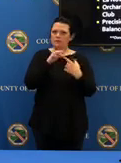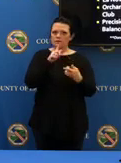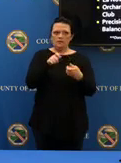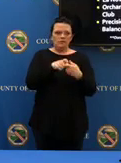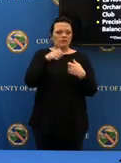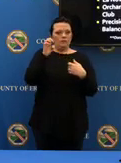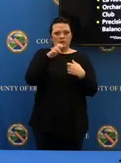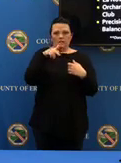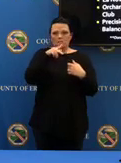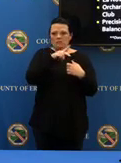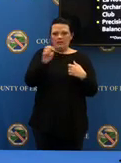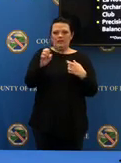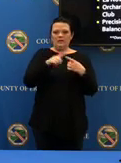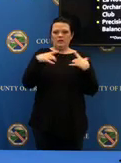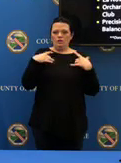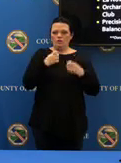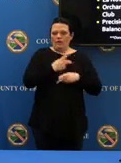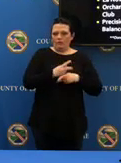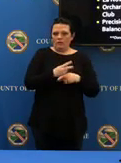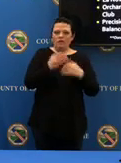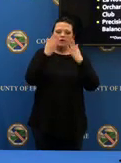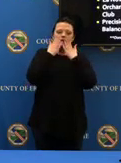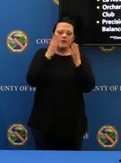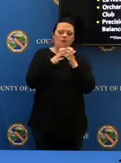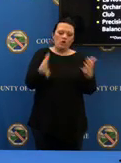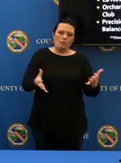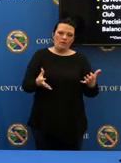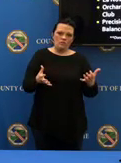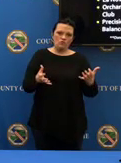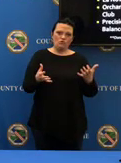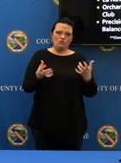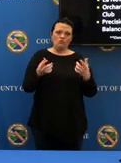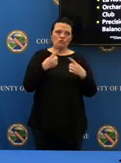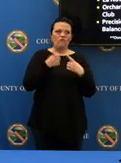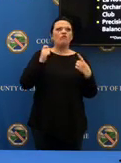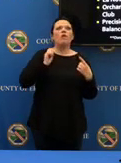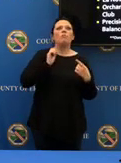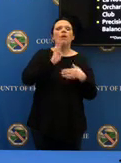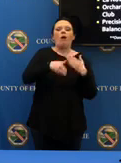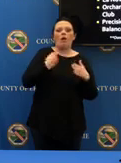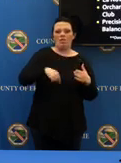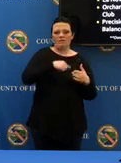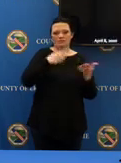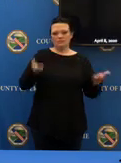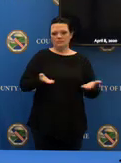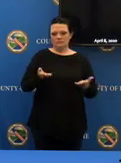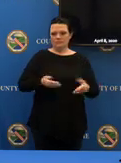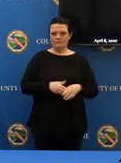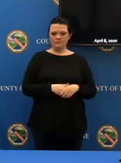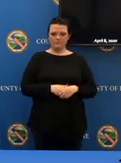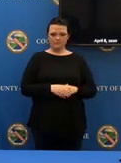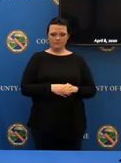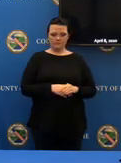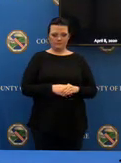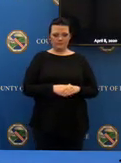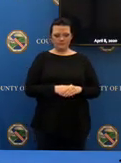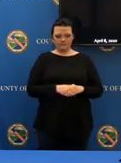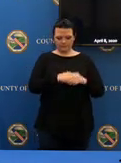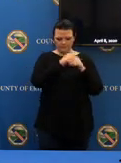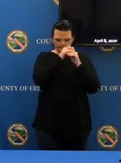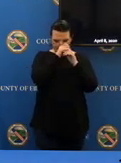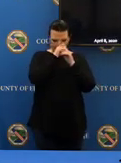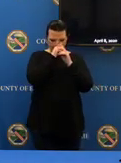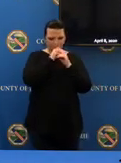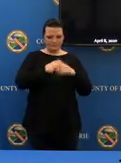healthcare organizations. Thank you very much on behalf of all of us in Erie County government. Now today,